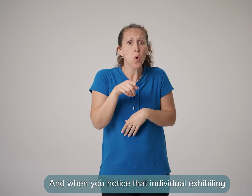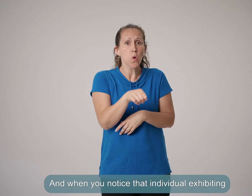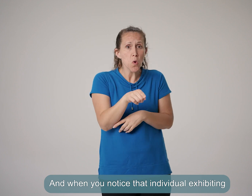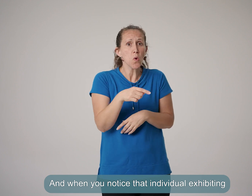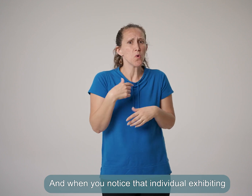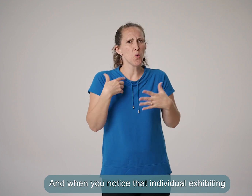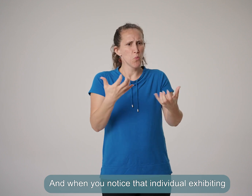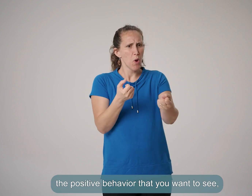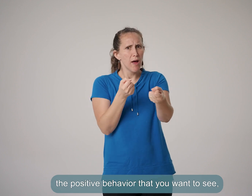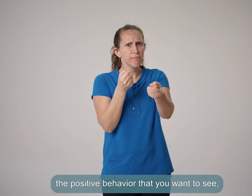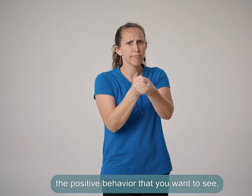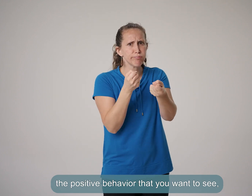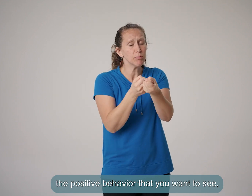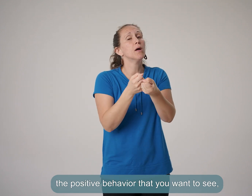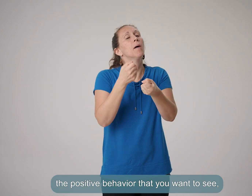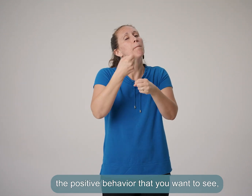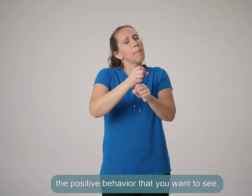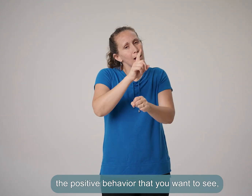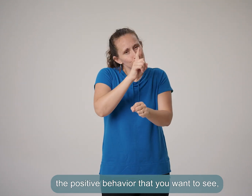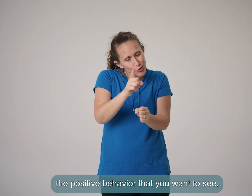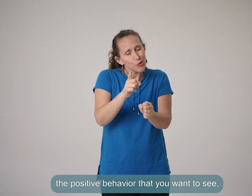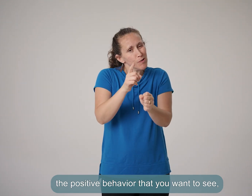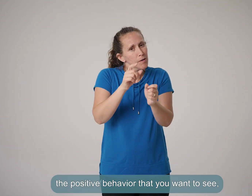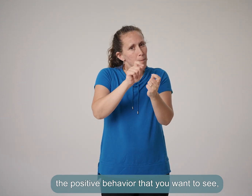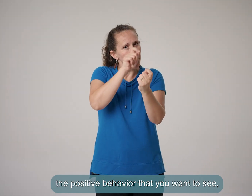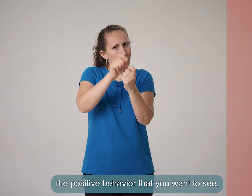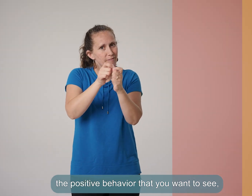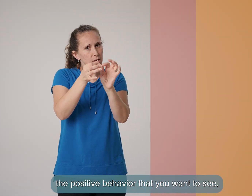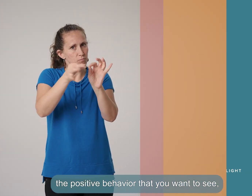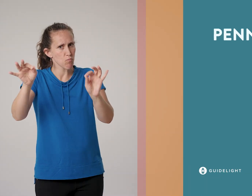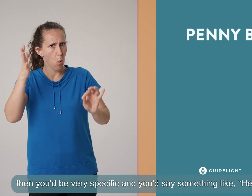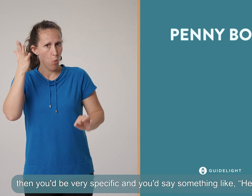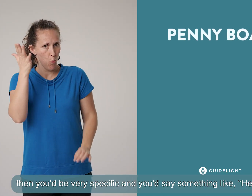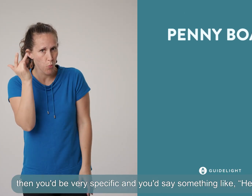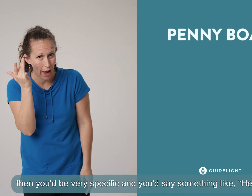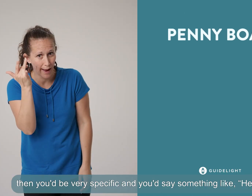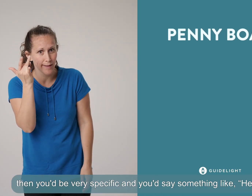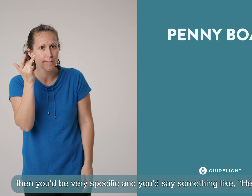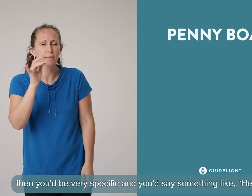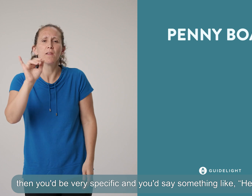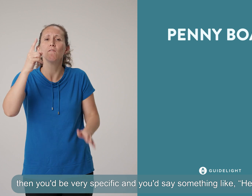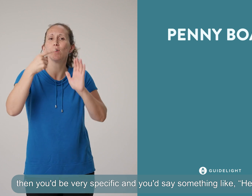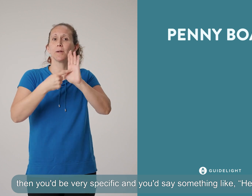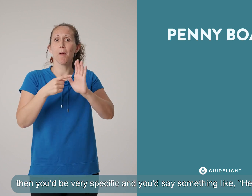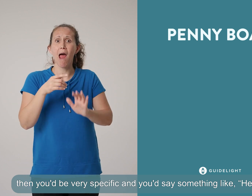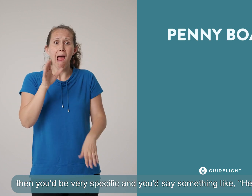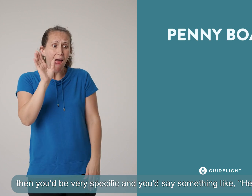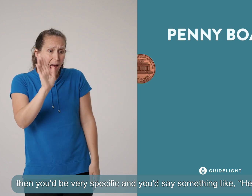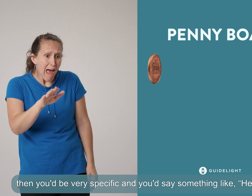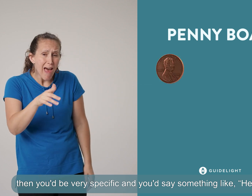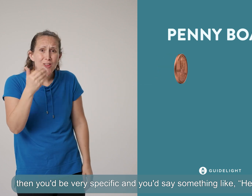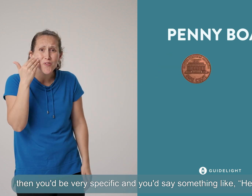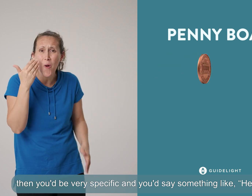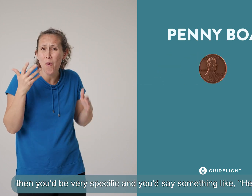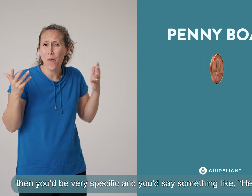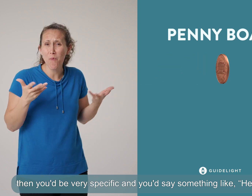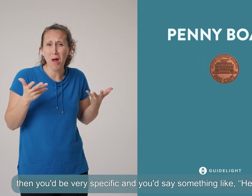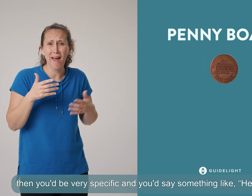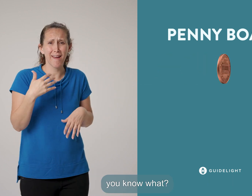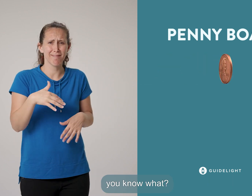individual exhibiting the positive behavior that you want to see, then you'd be very specific, and you'd say something like, "Hey, you know